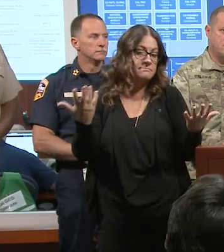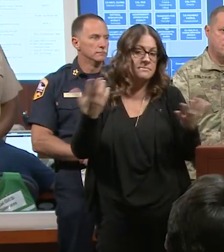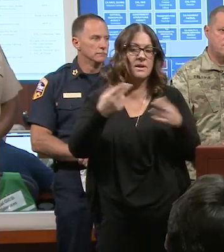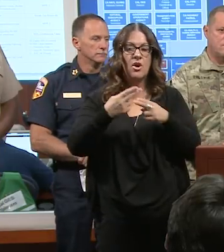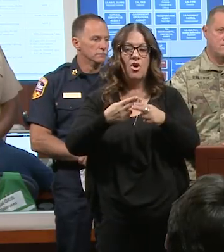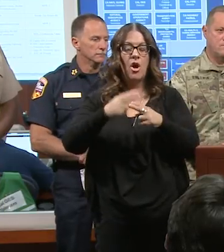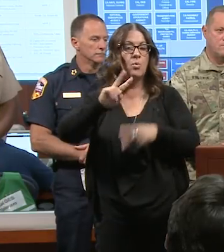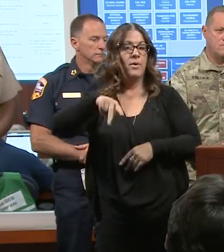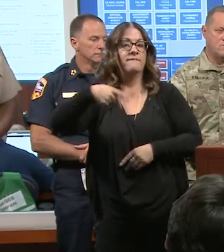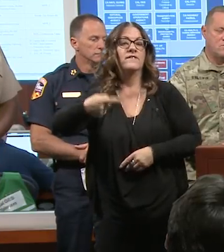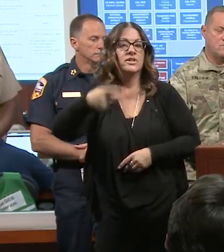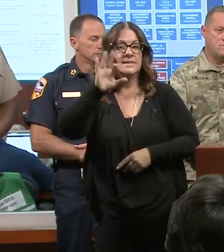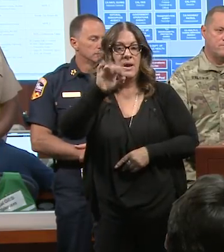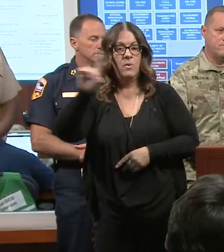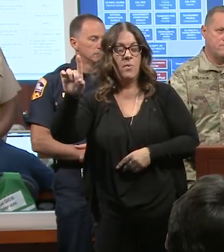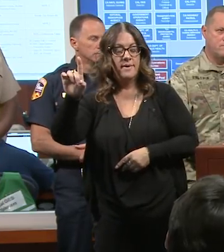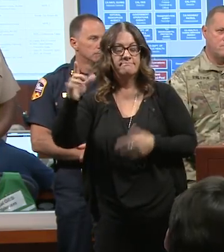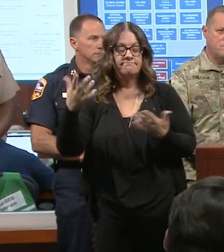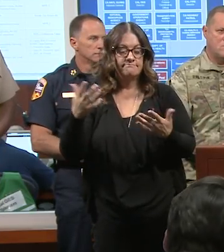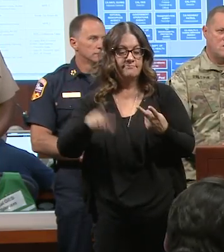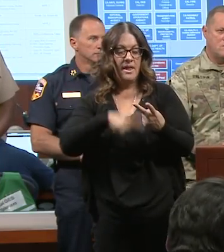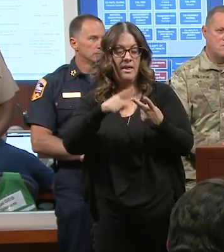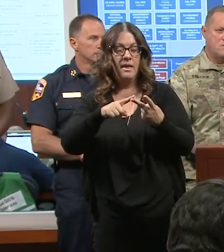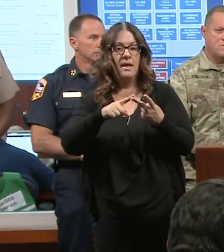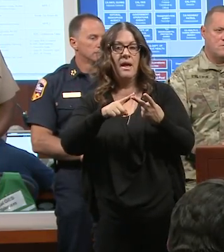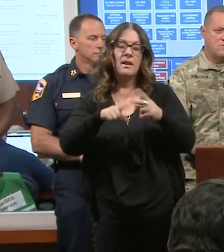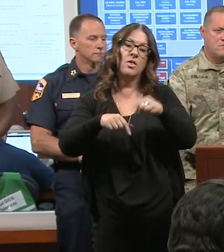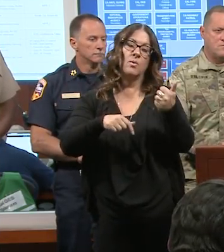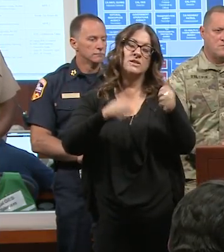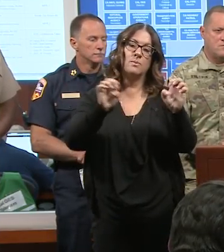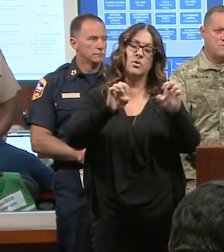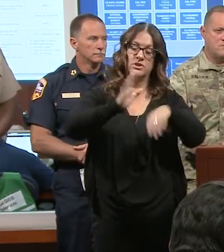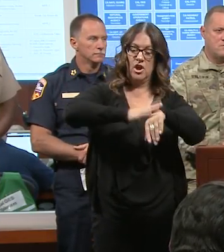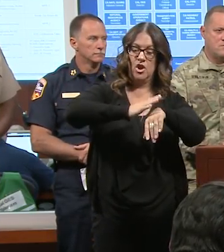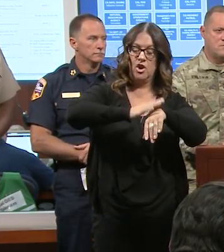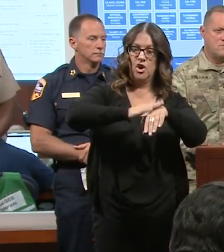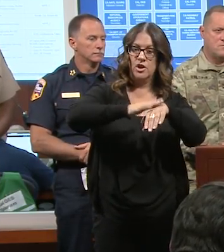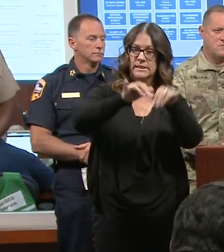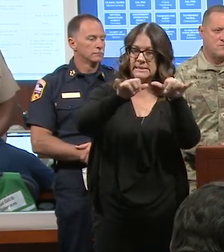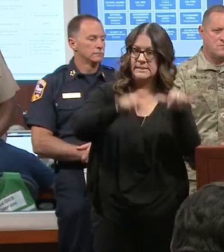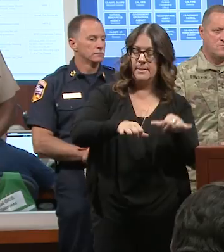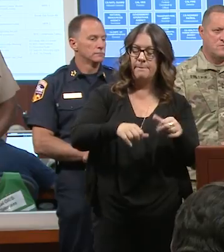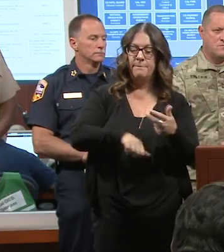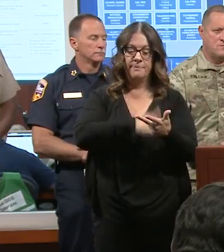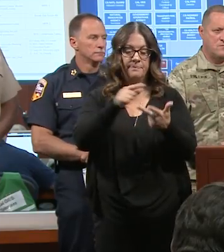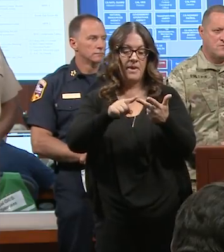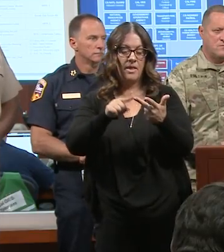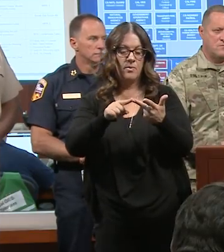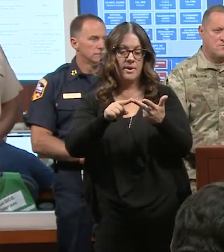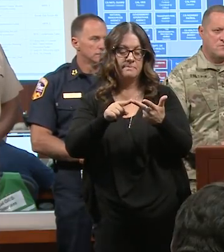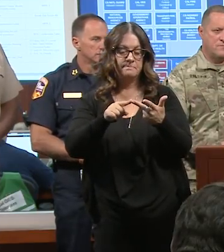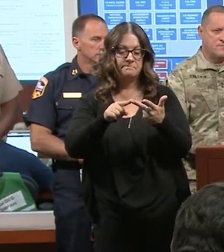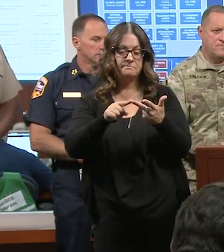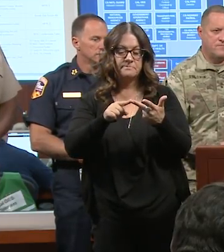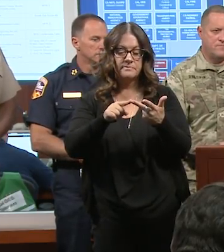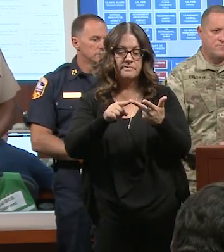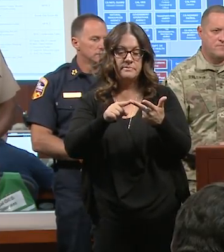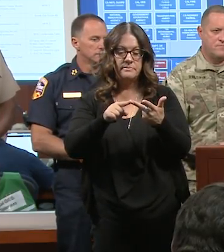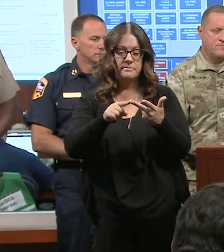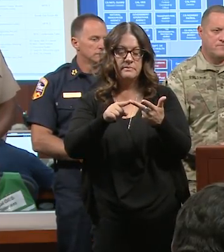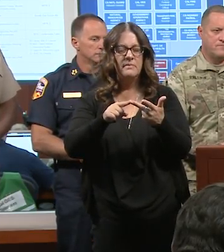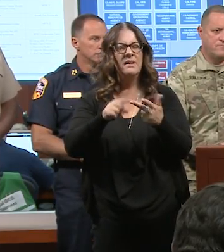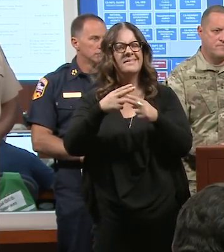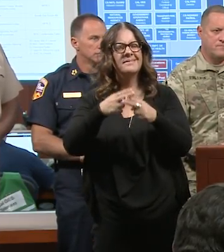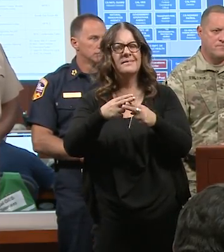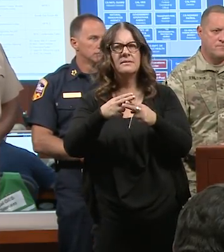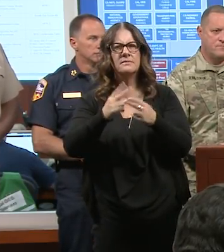reverse 911. One is emergency alert system. One is through programs